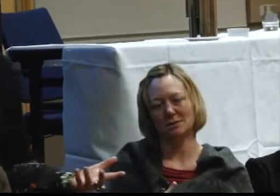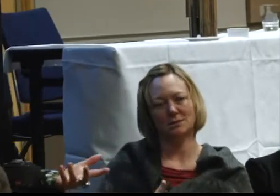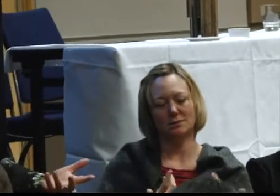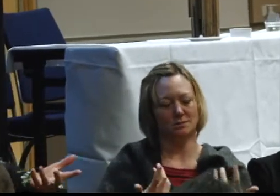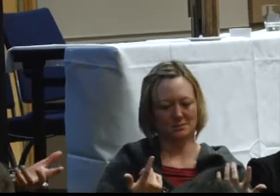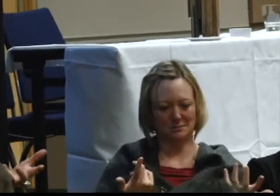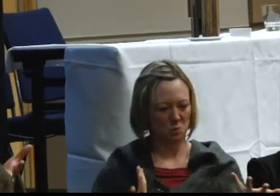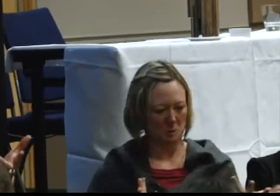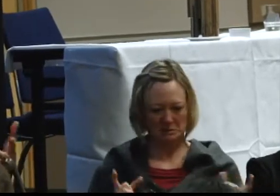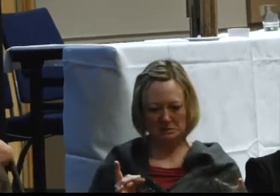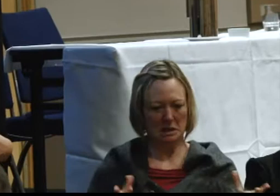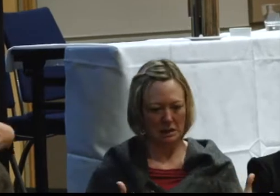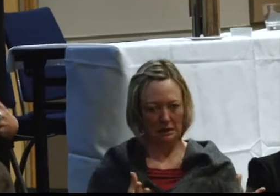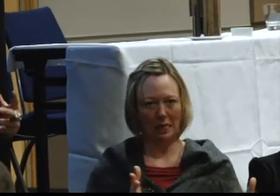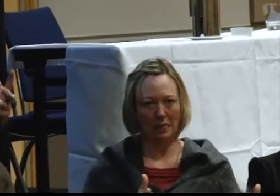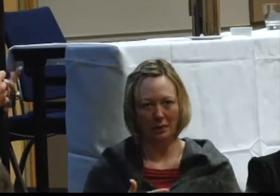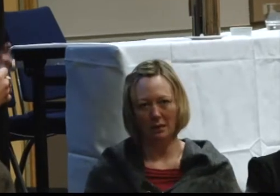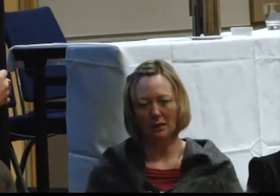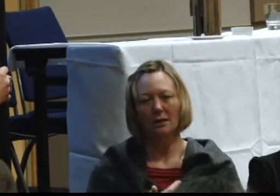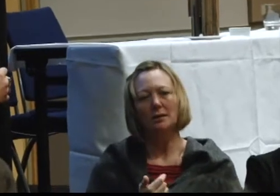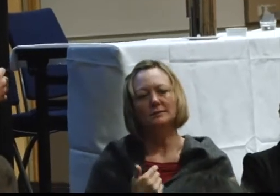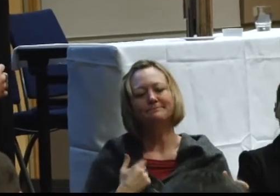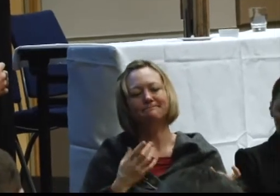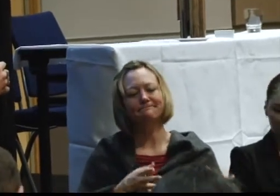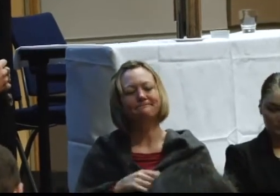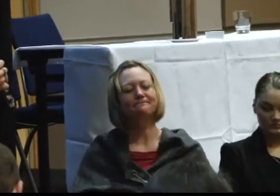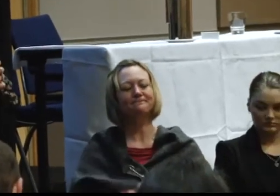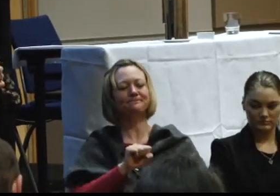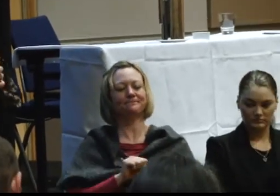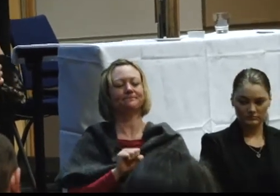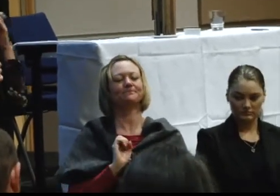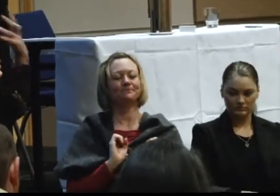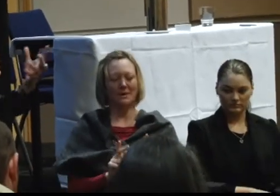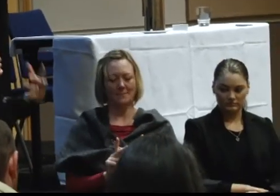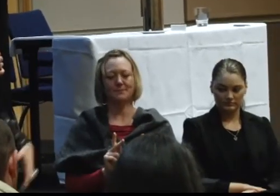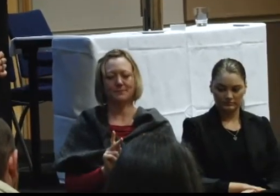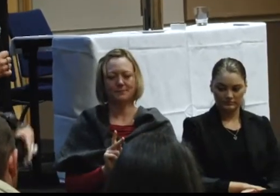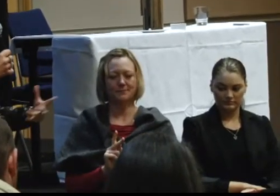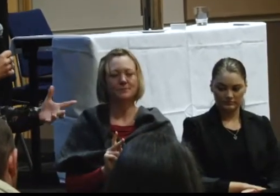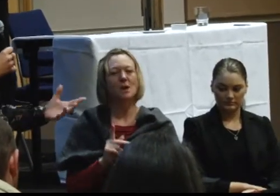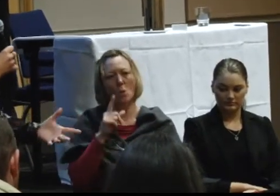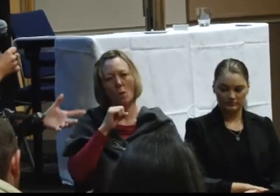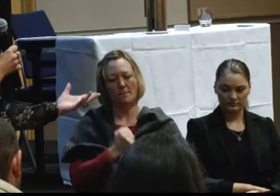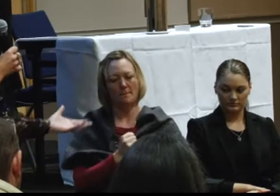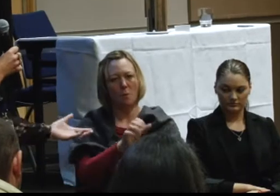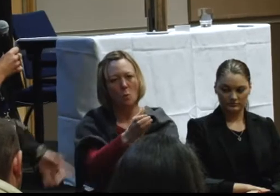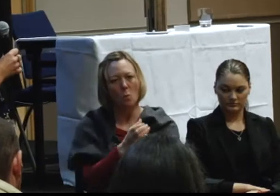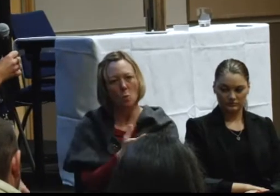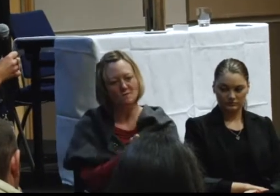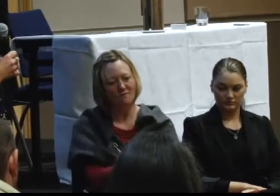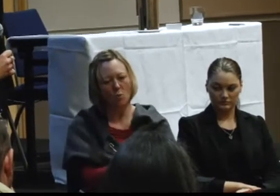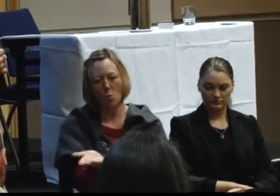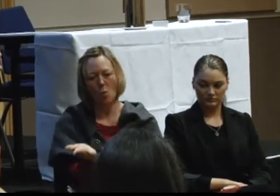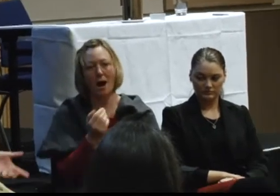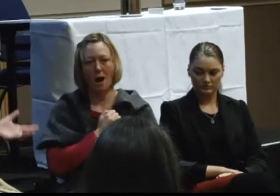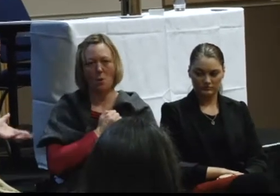where to start. And so I sort of thought, okay, so what can I do? I can come up with a course for our students that we